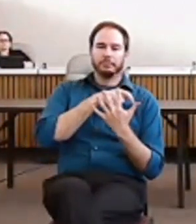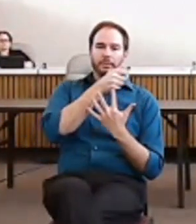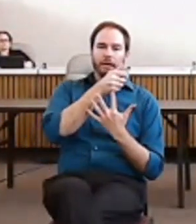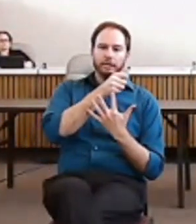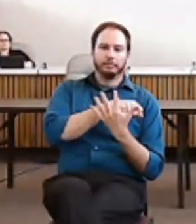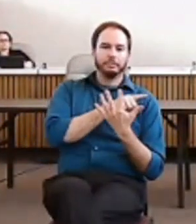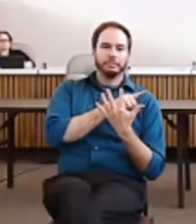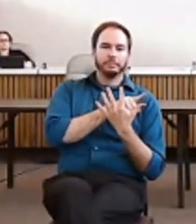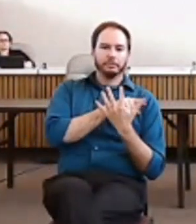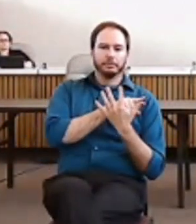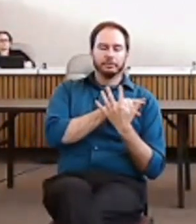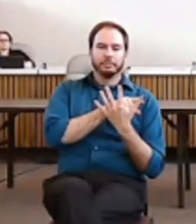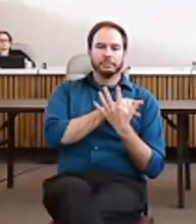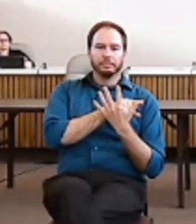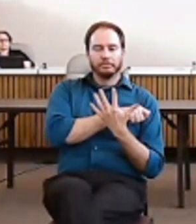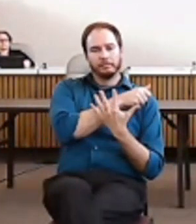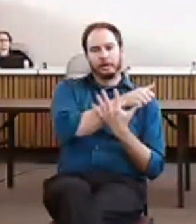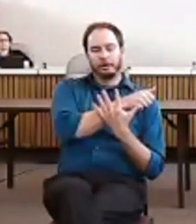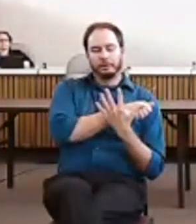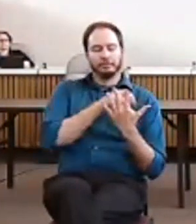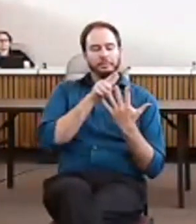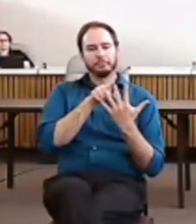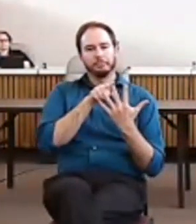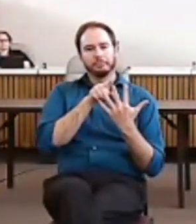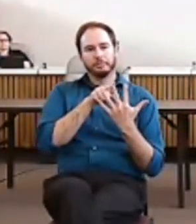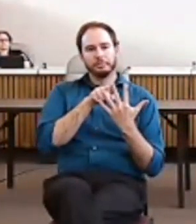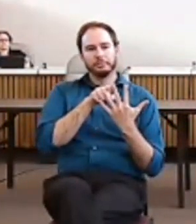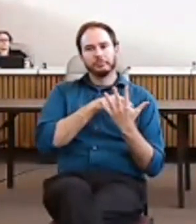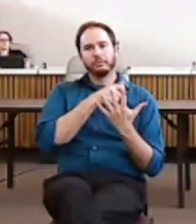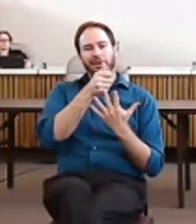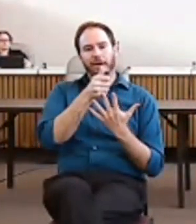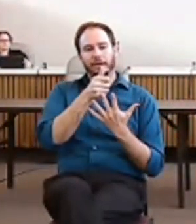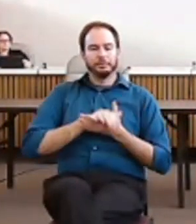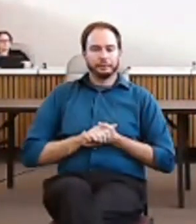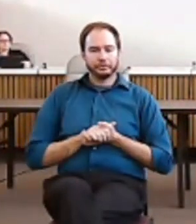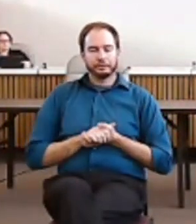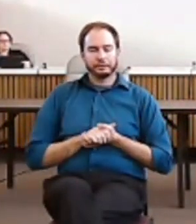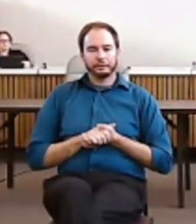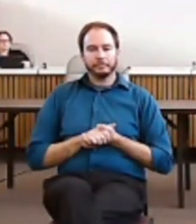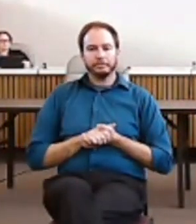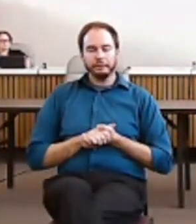Page, Aye. Councilmember Belanca, Aye. Supervisor Schultz. Aye.